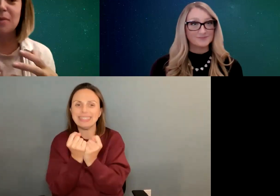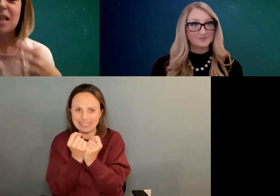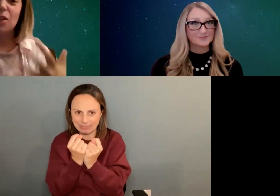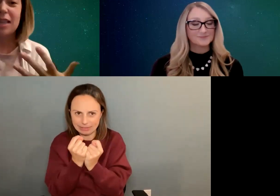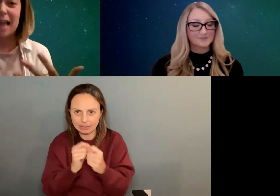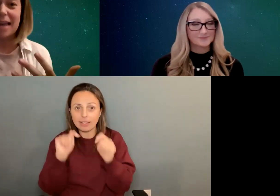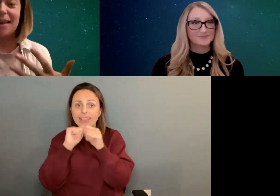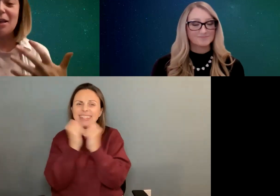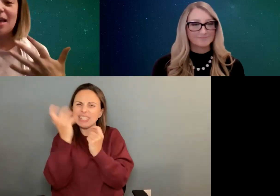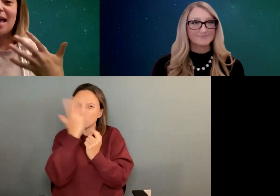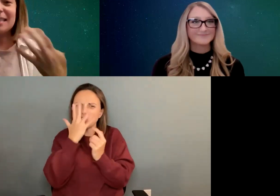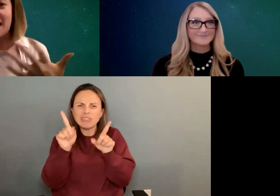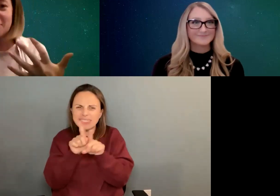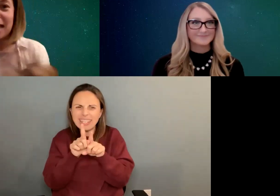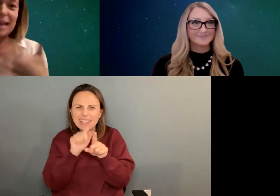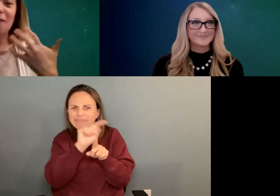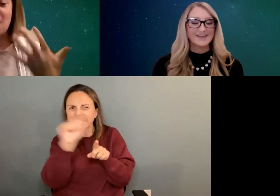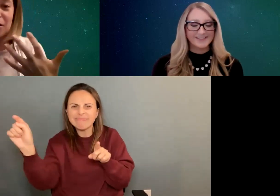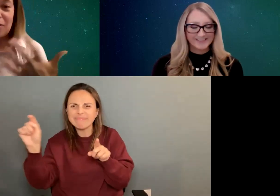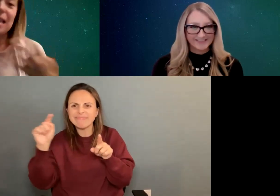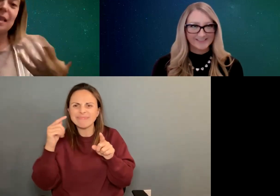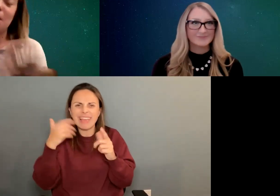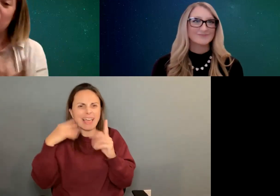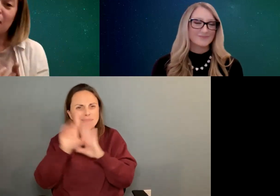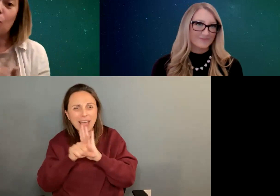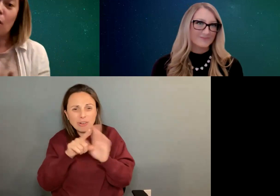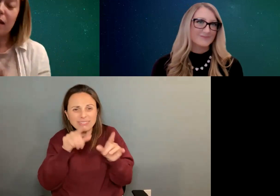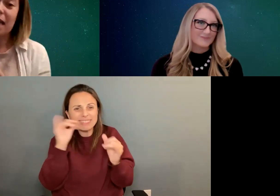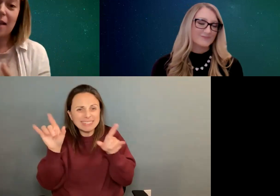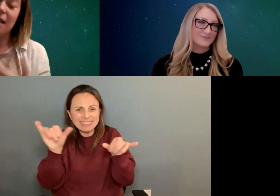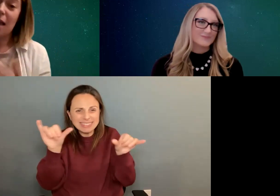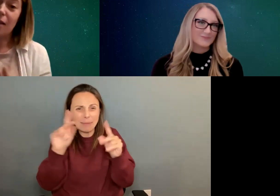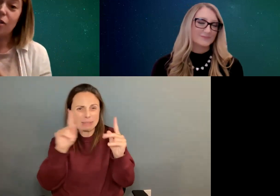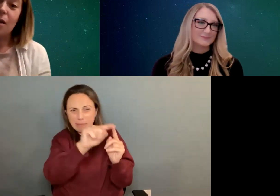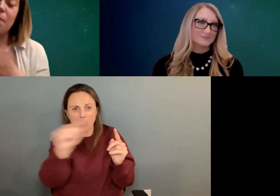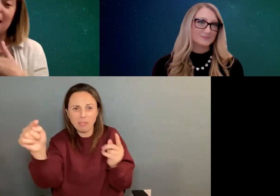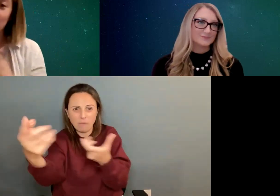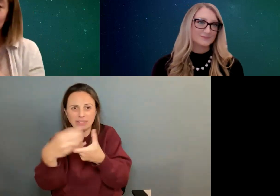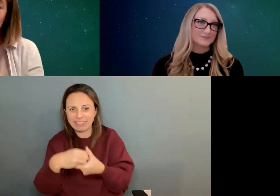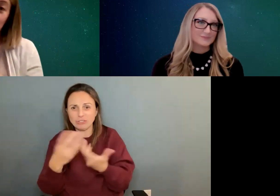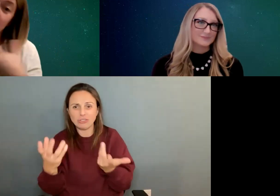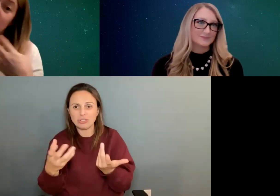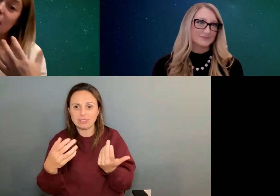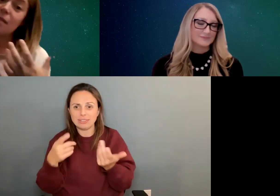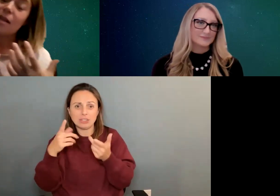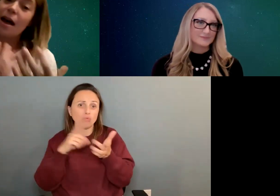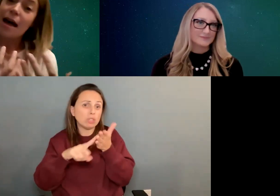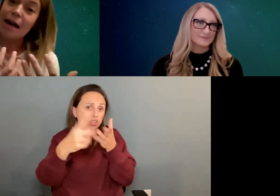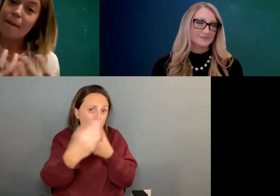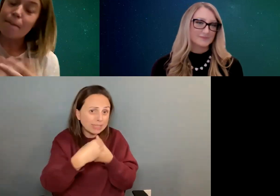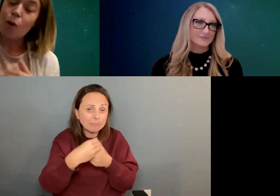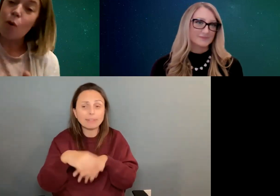Having teams that look like and sound like and have backgrounds like the people that you're wanting to engage, be it as research